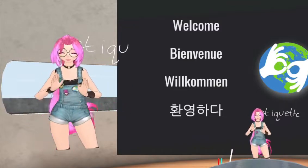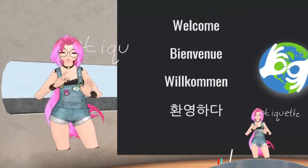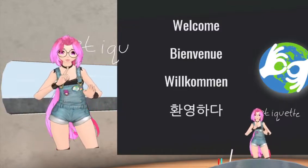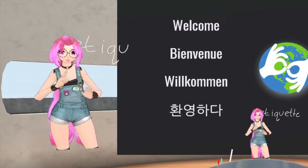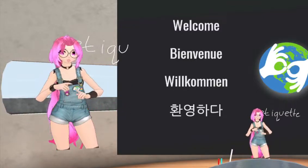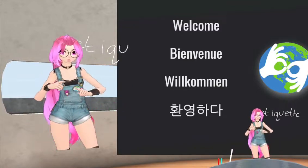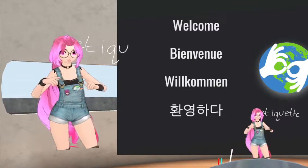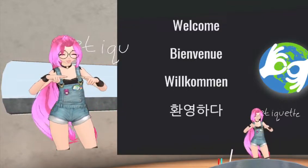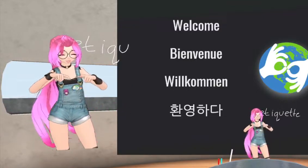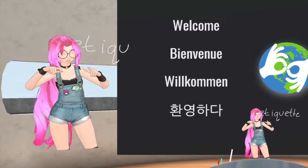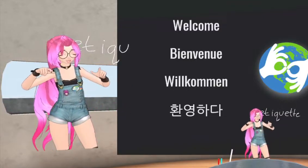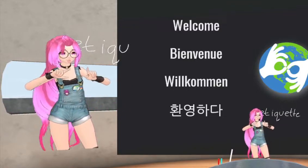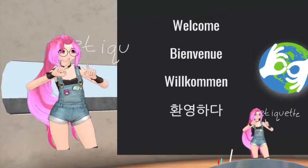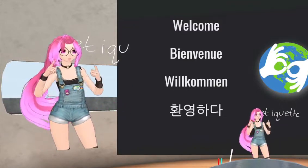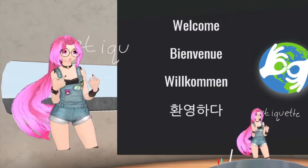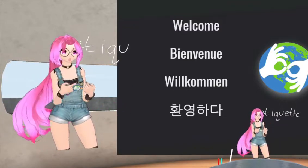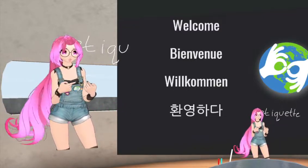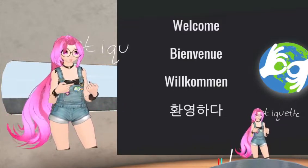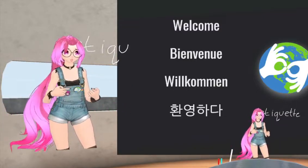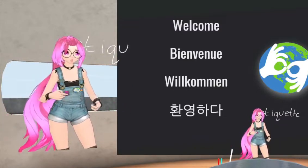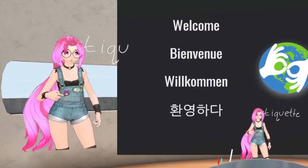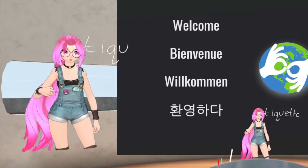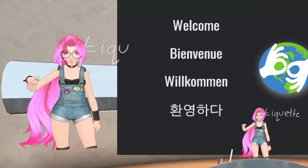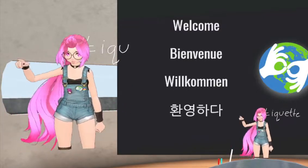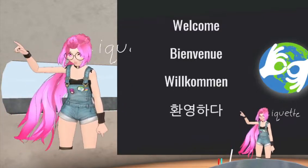some examples that you can think of? Yeah.